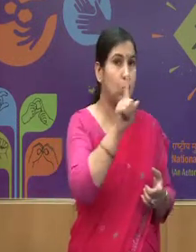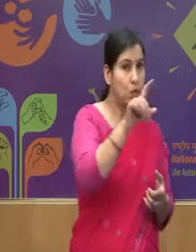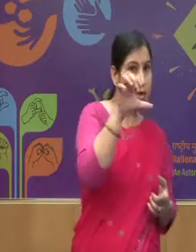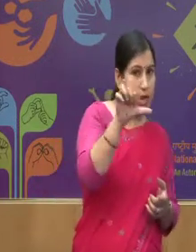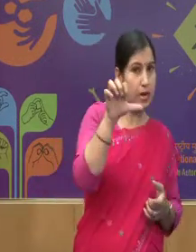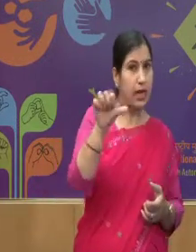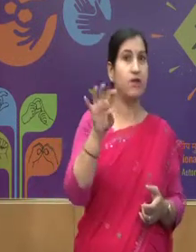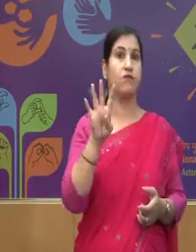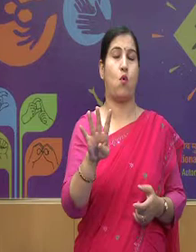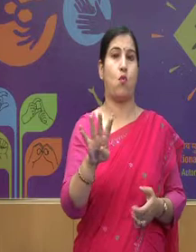of new government.